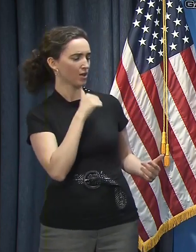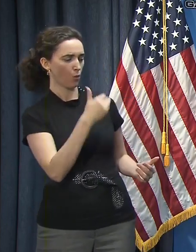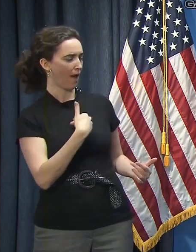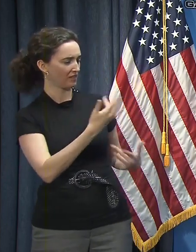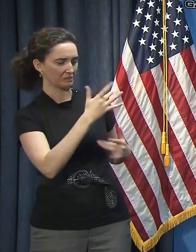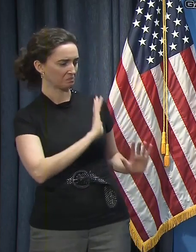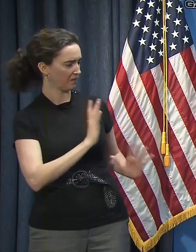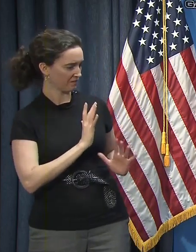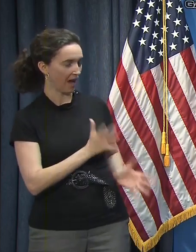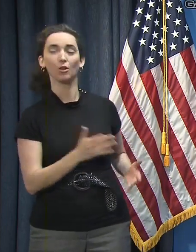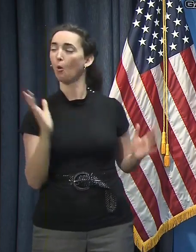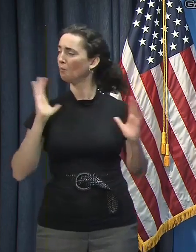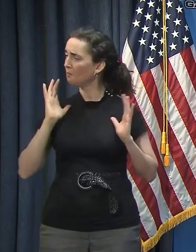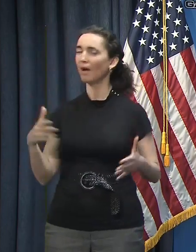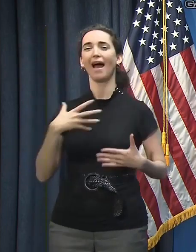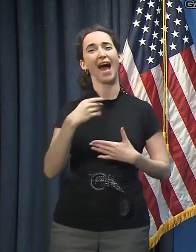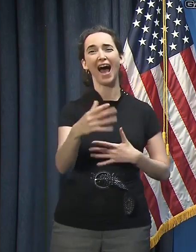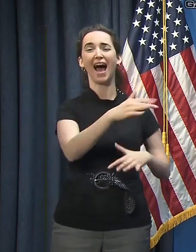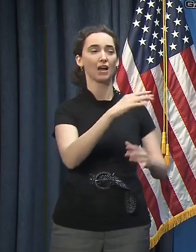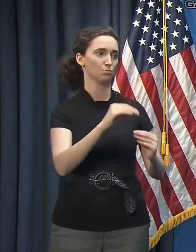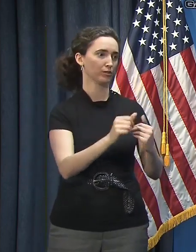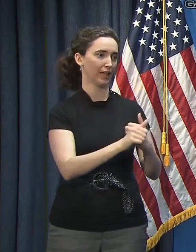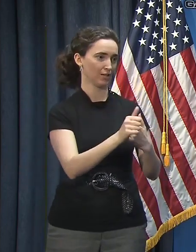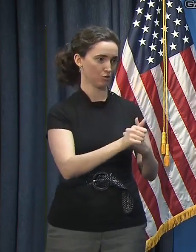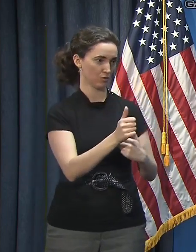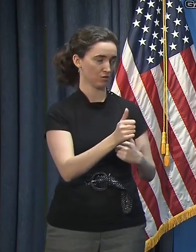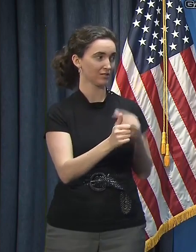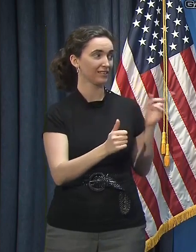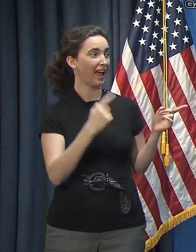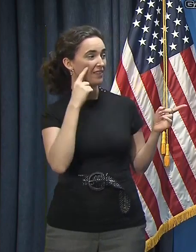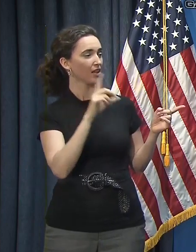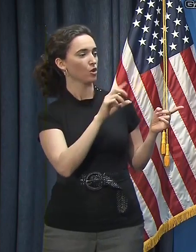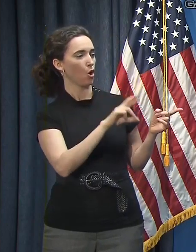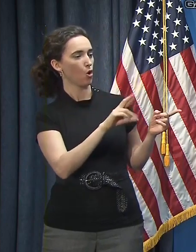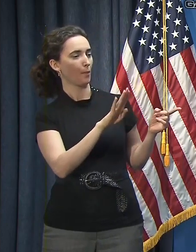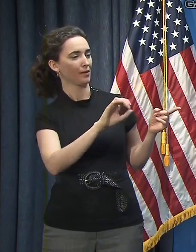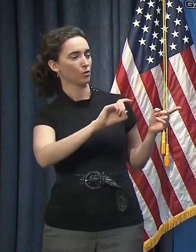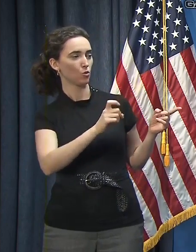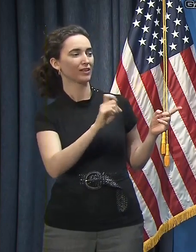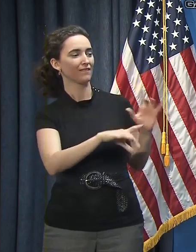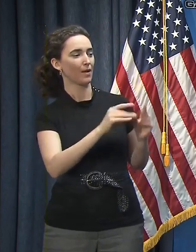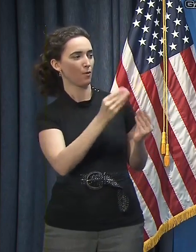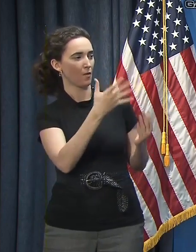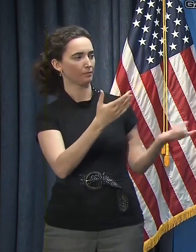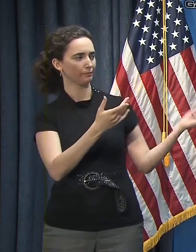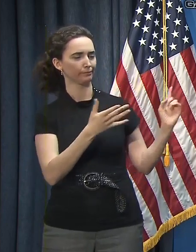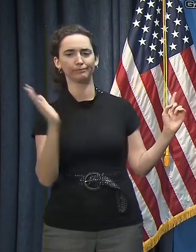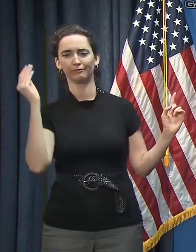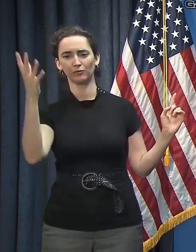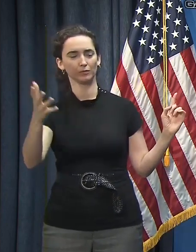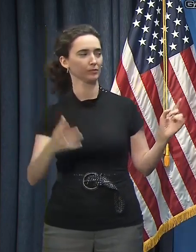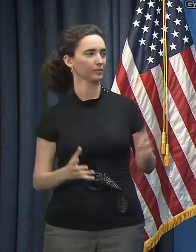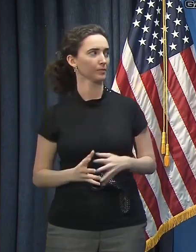positive. And Dr. Biyu probably has some more updated information on that, so I'll ask him to come up here and share it